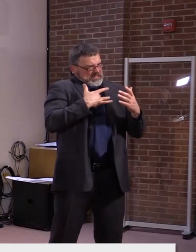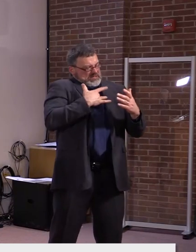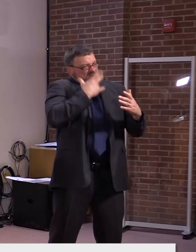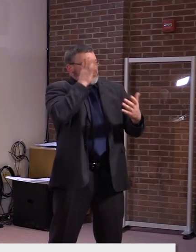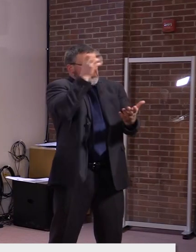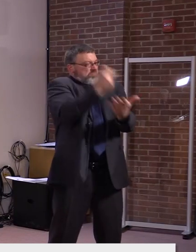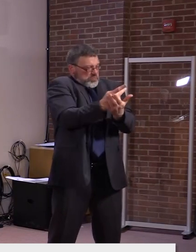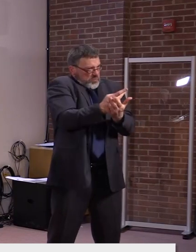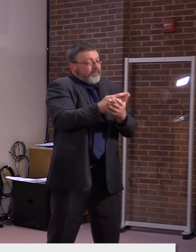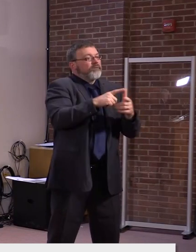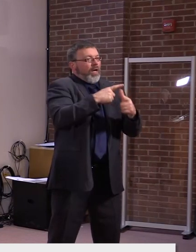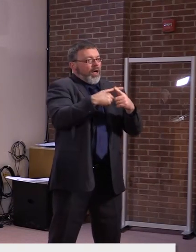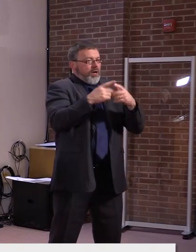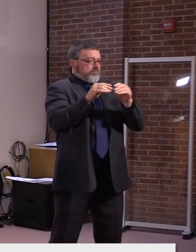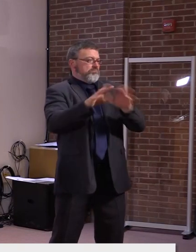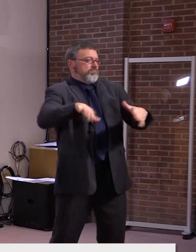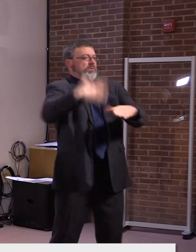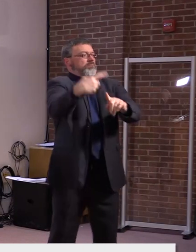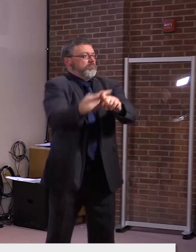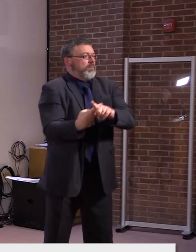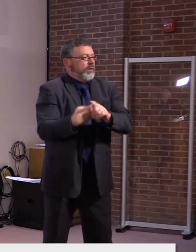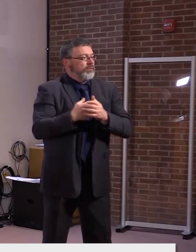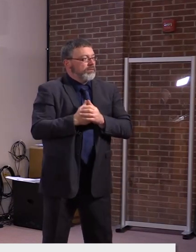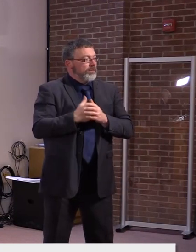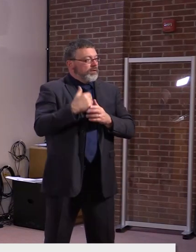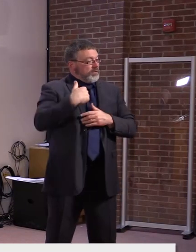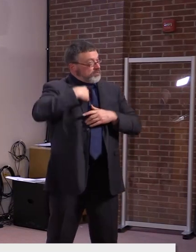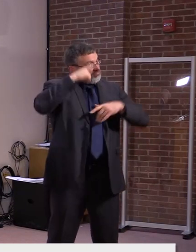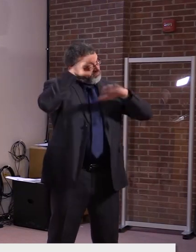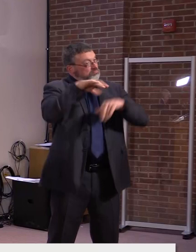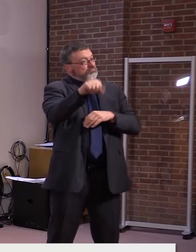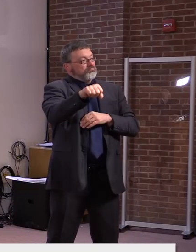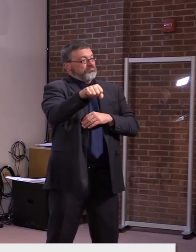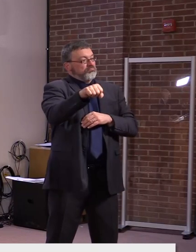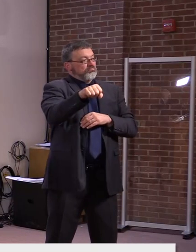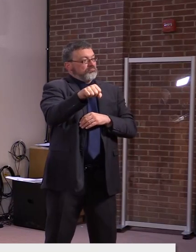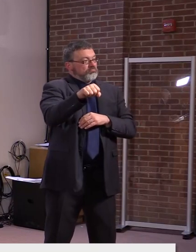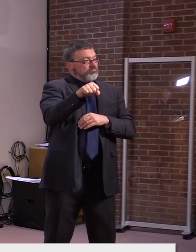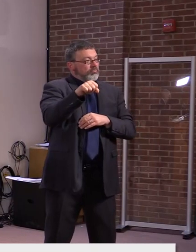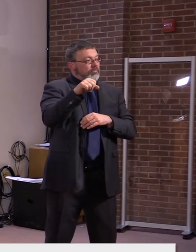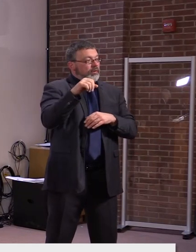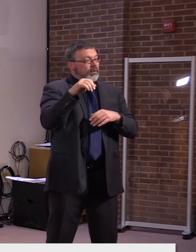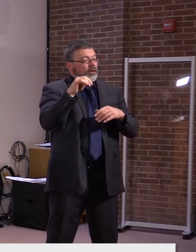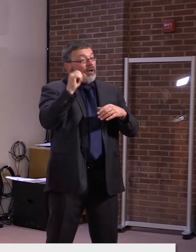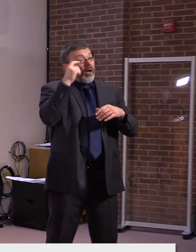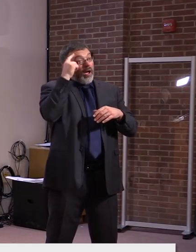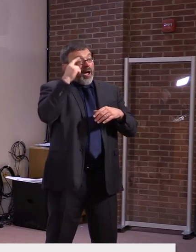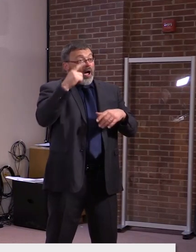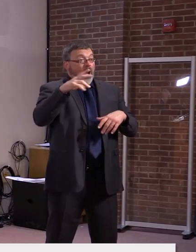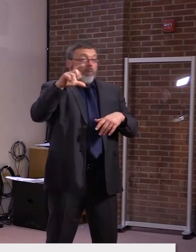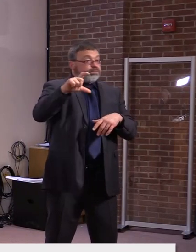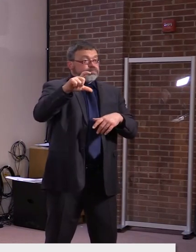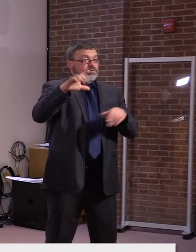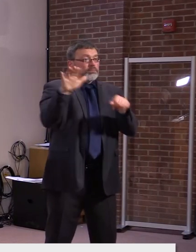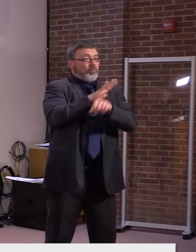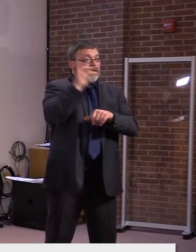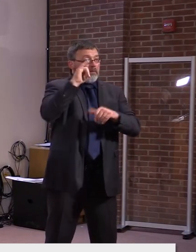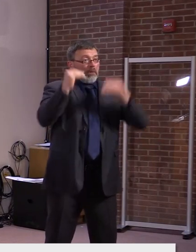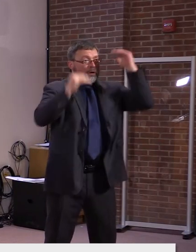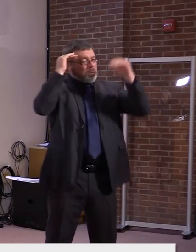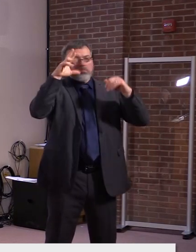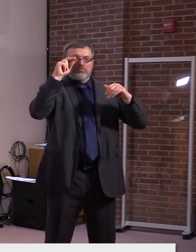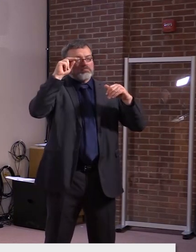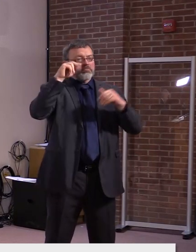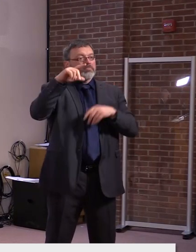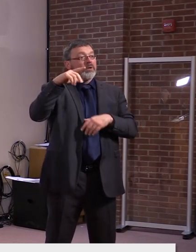children, anticipating this approval. They will receive a smaller dose than what is being given to adults. We will